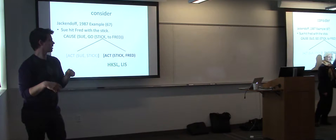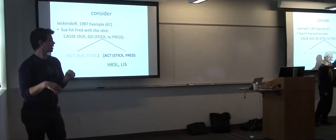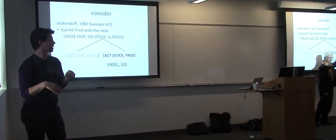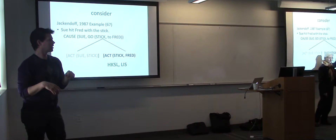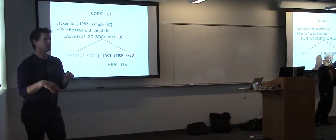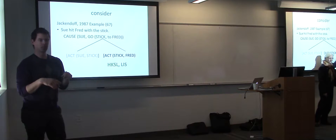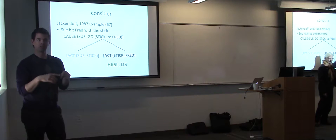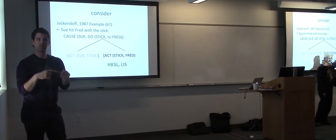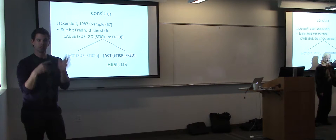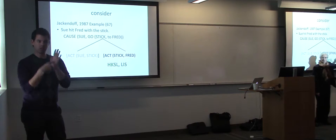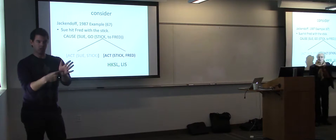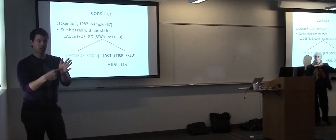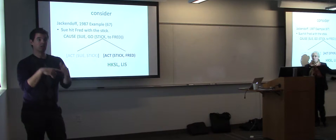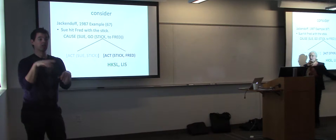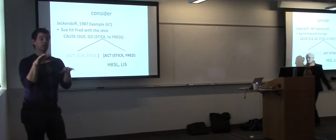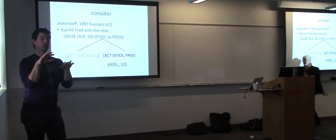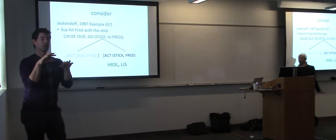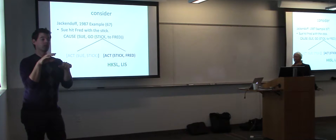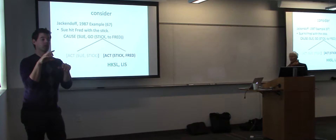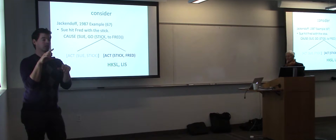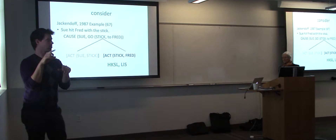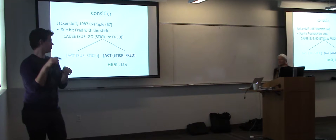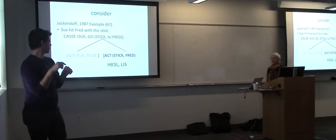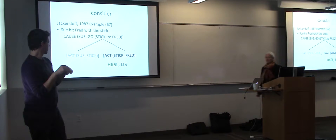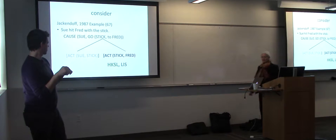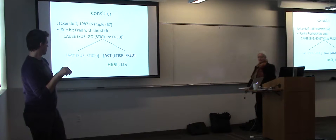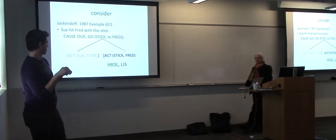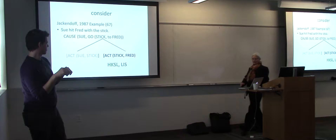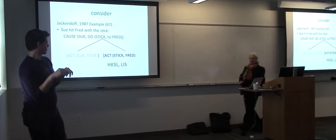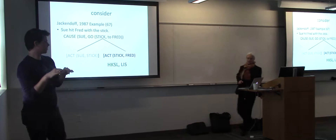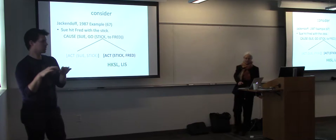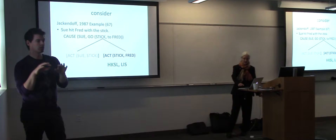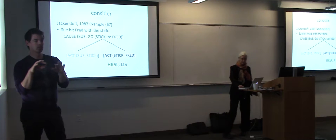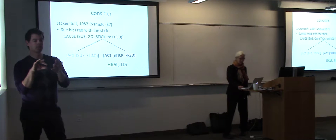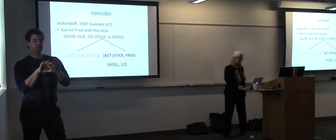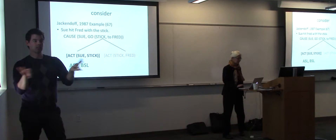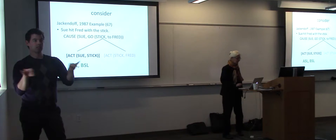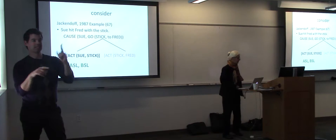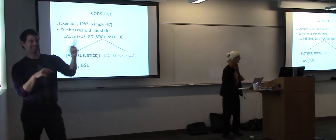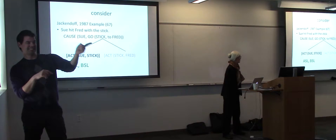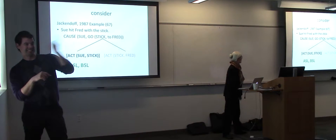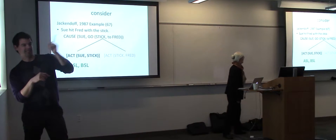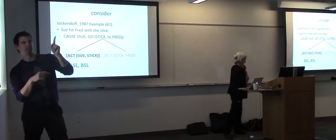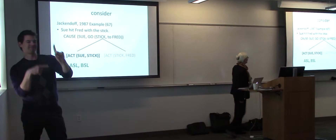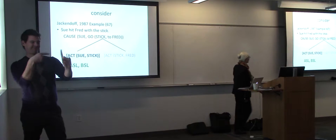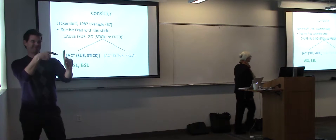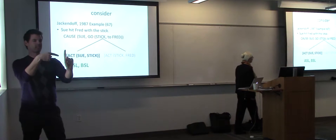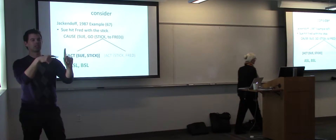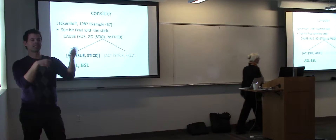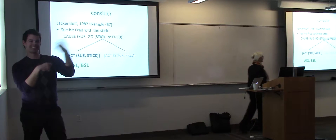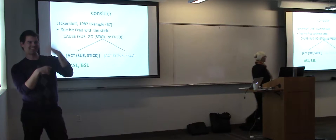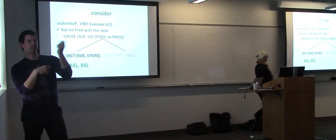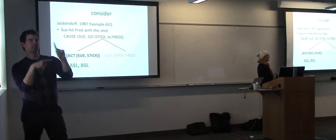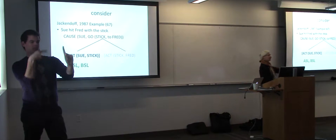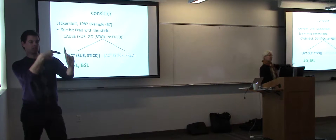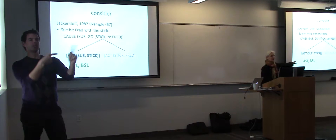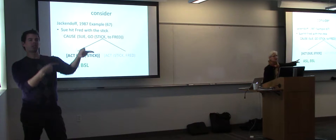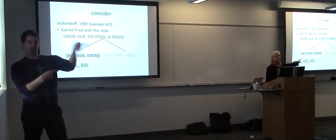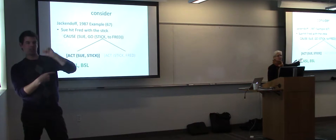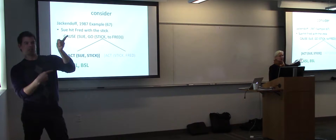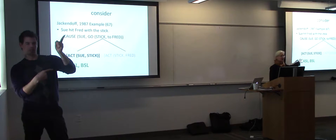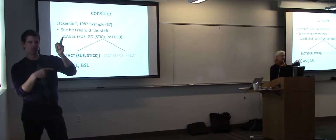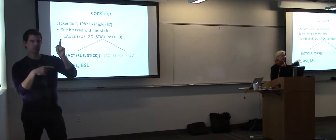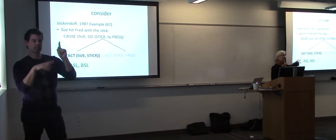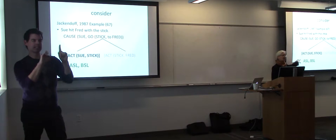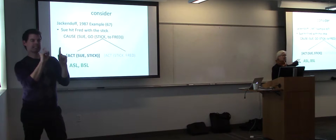emphasizing the stick-on thread. Whereas ASL and BSL are emphasizing the first part